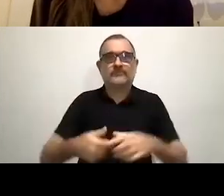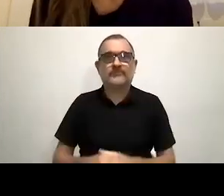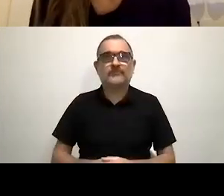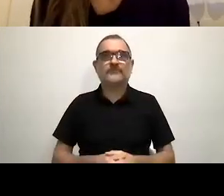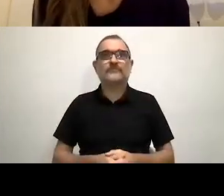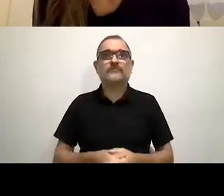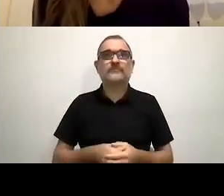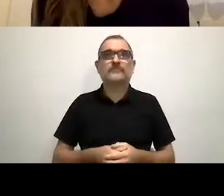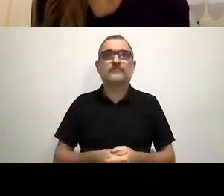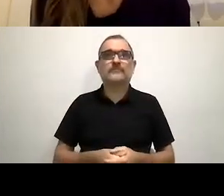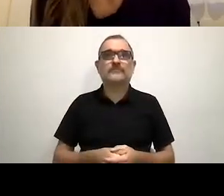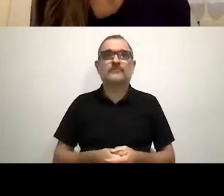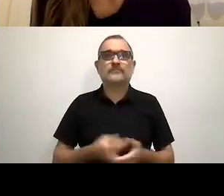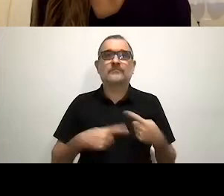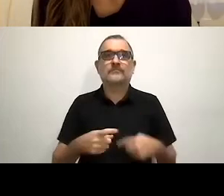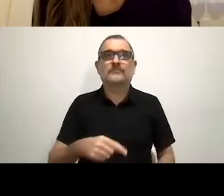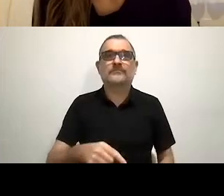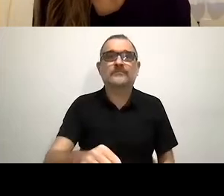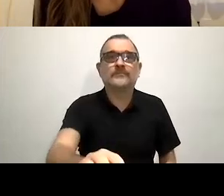So for pre-accreditation,